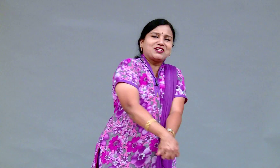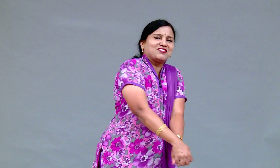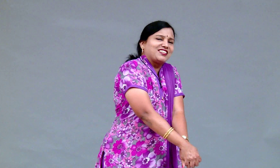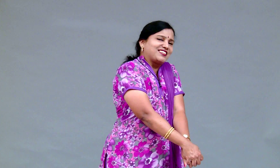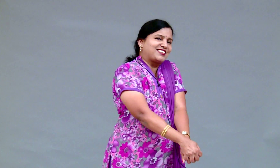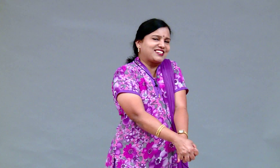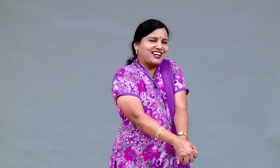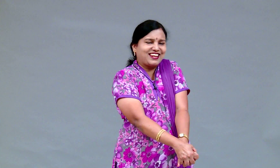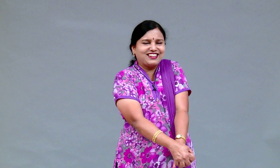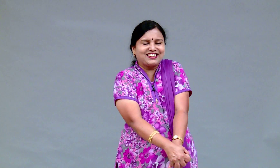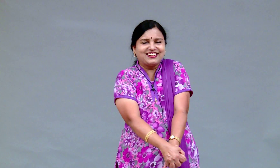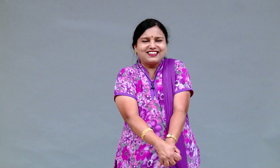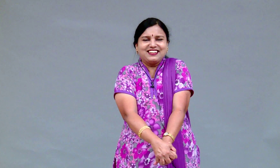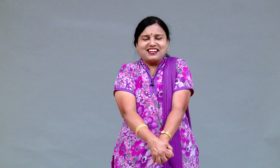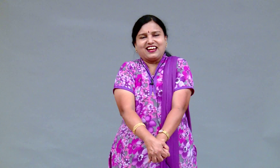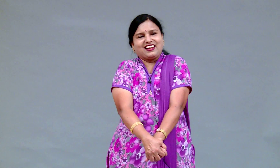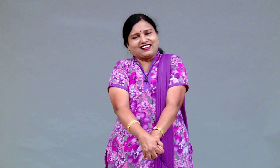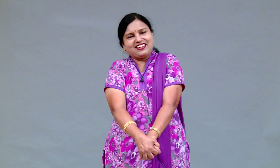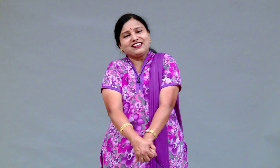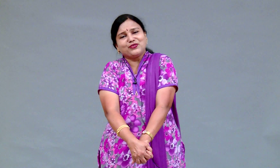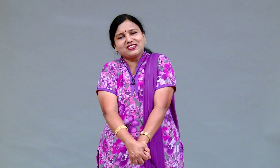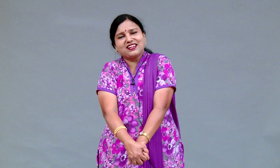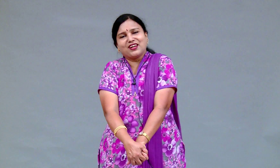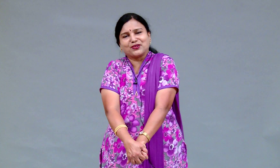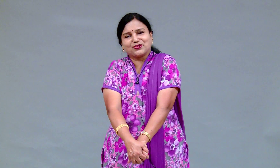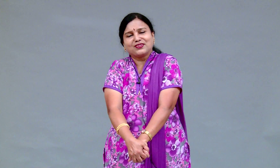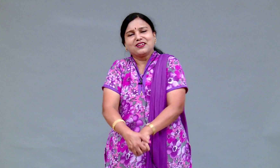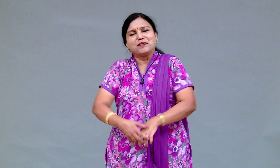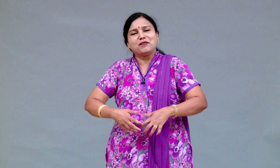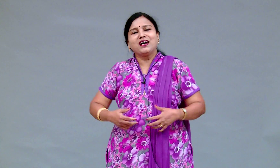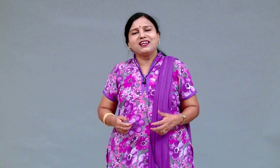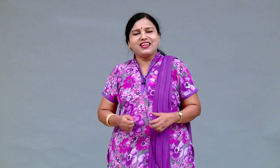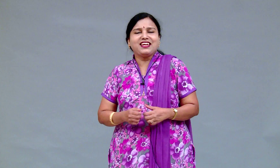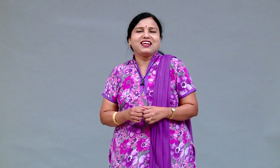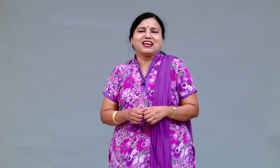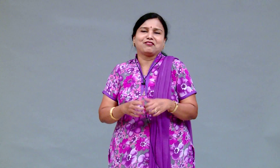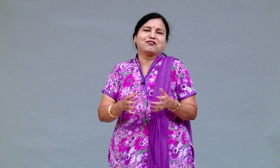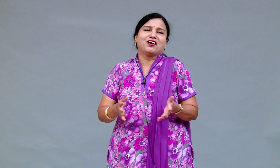even his tail. And that was how Monkey